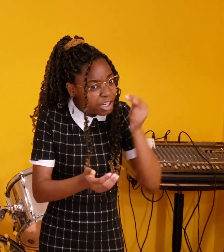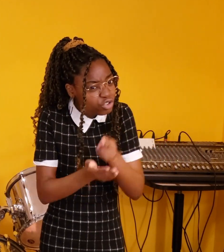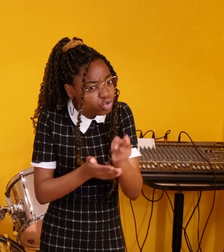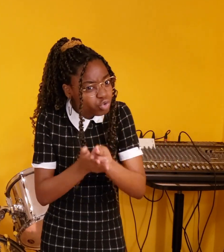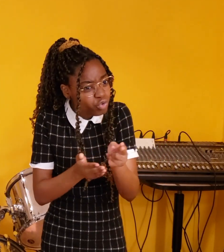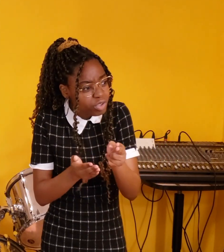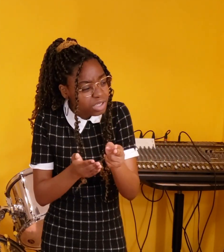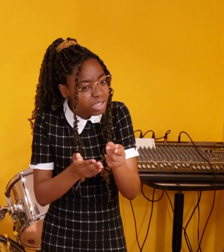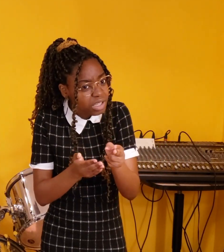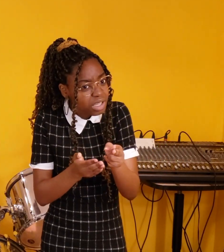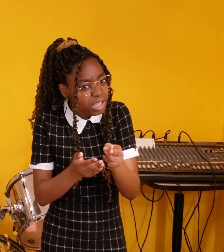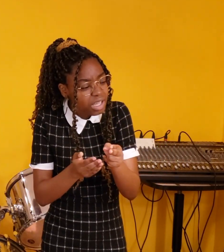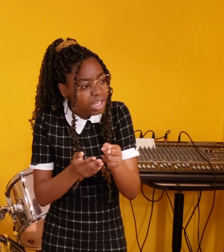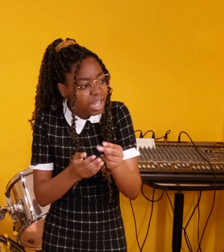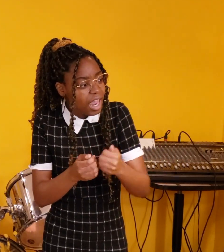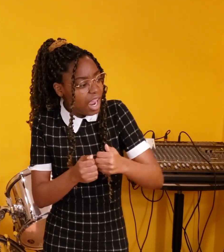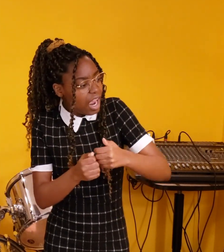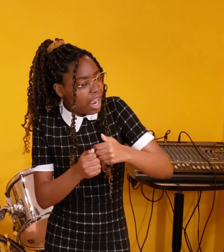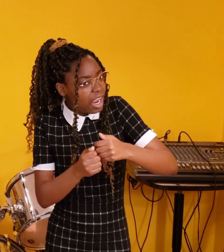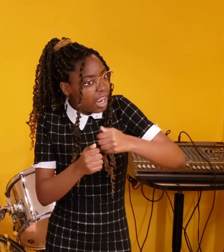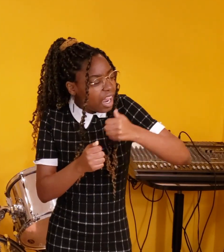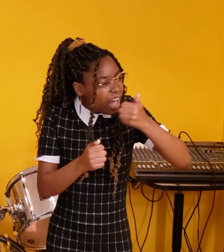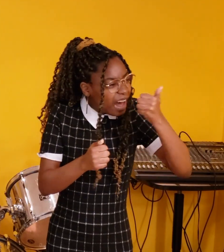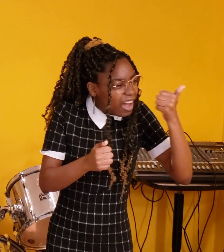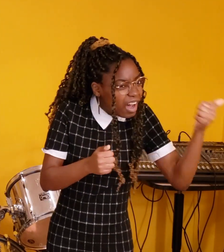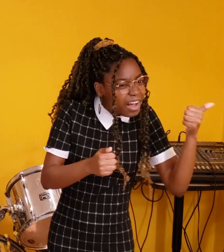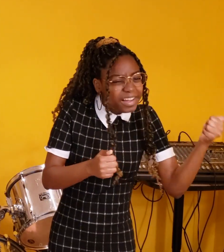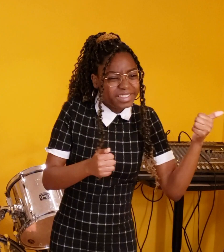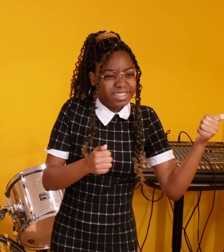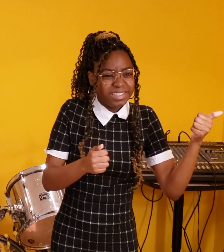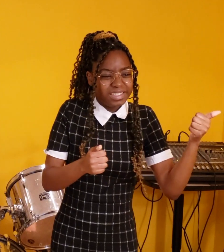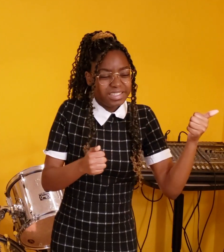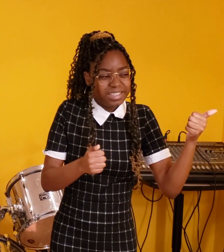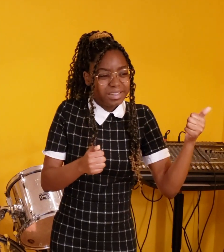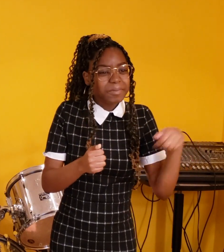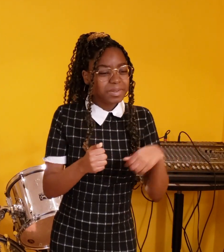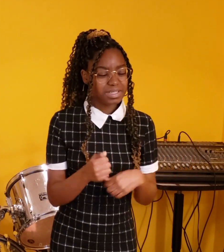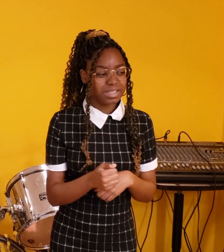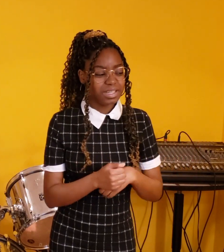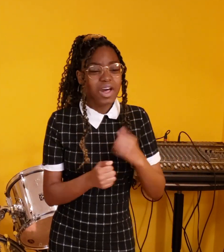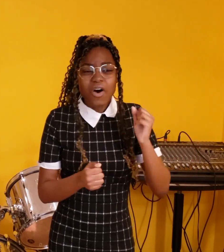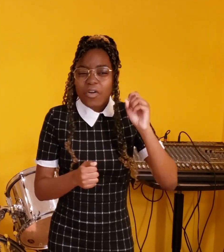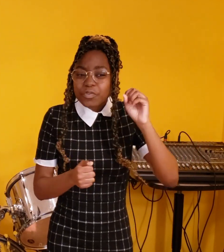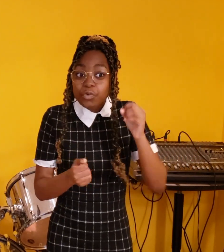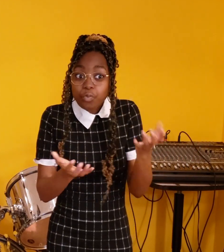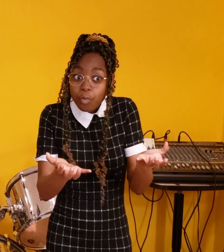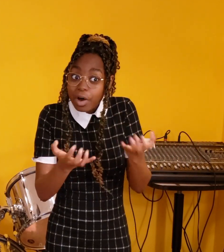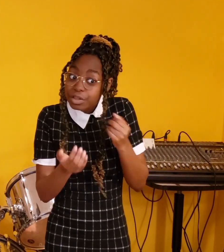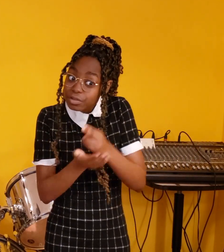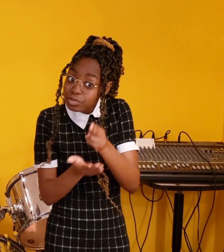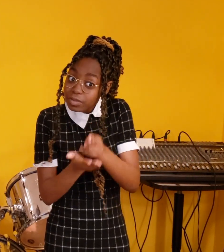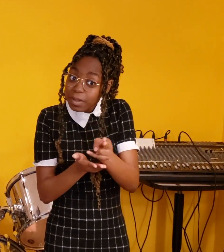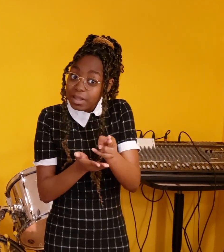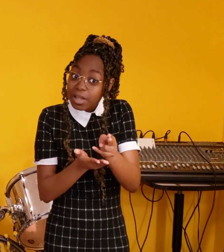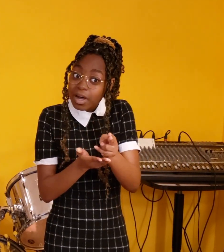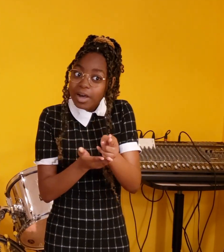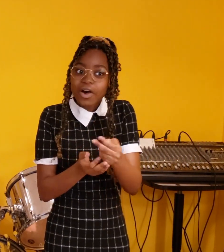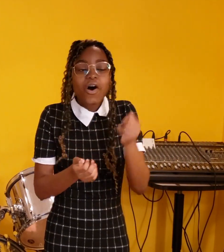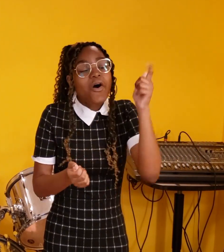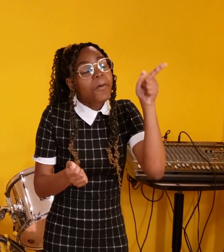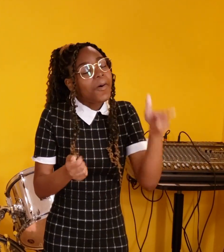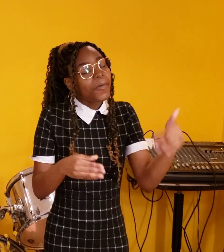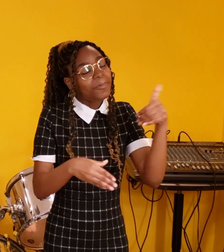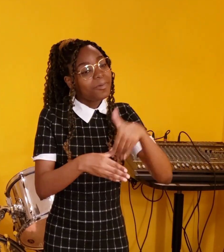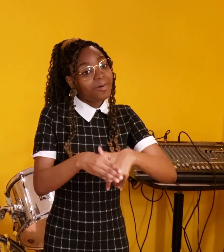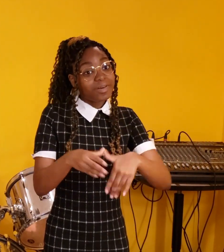for the truth. You cannot go outside of this book for the truth. You want the truth? It's all right here. It's all right